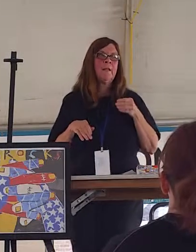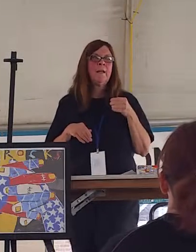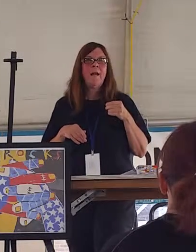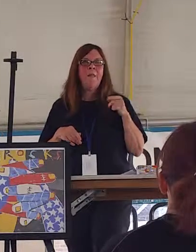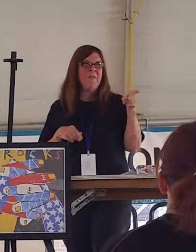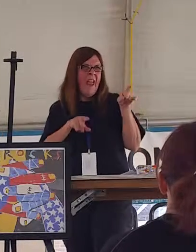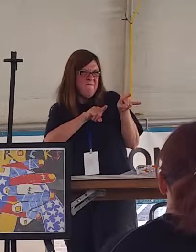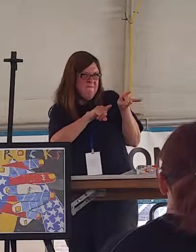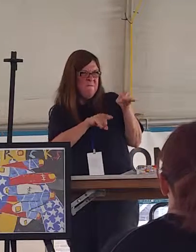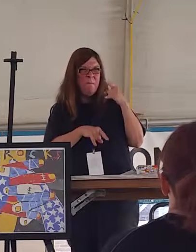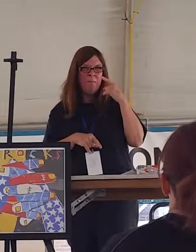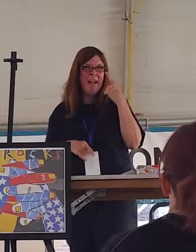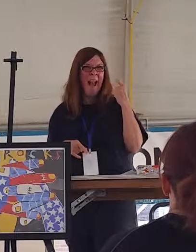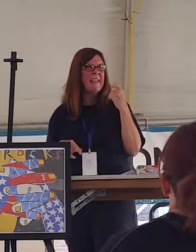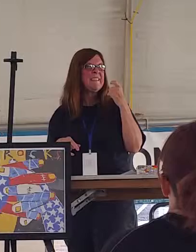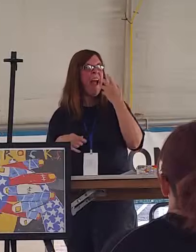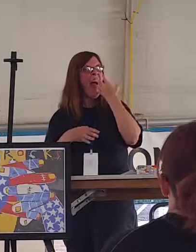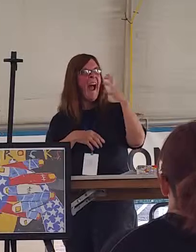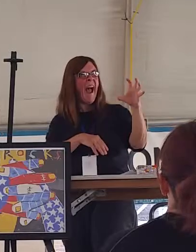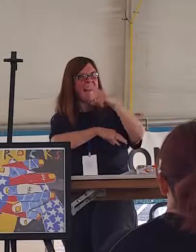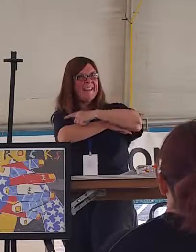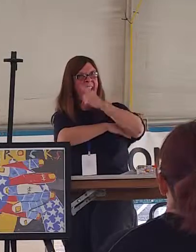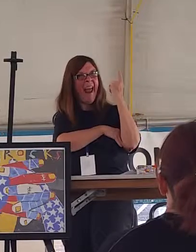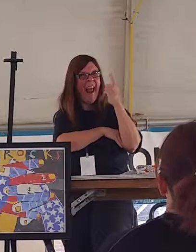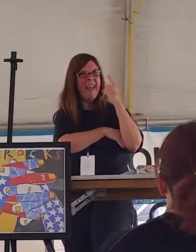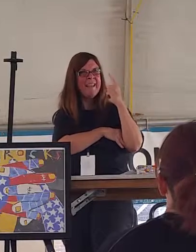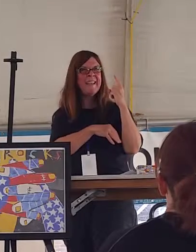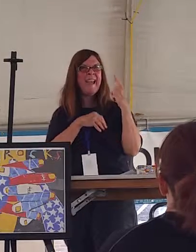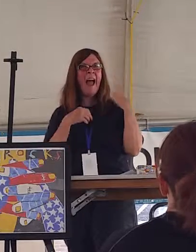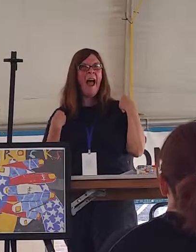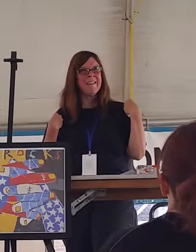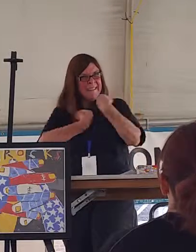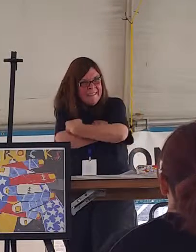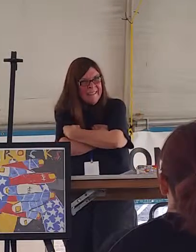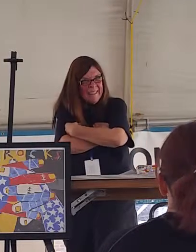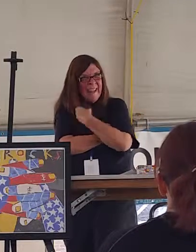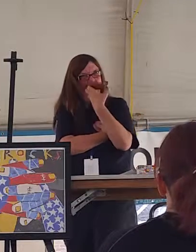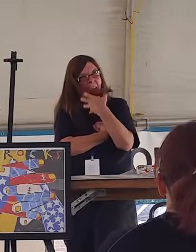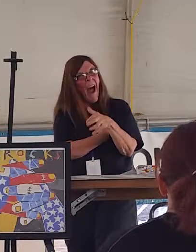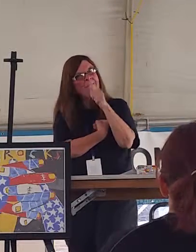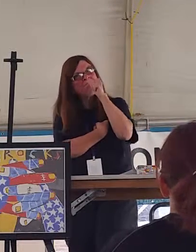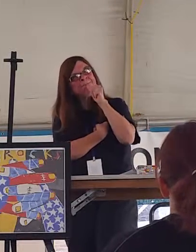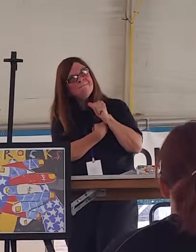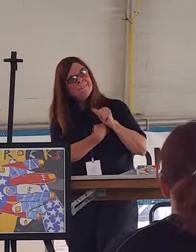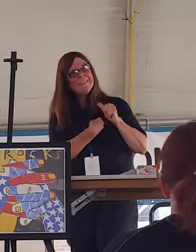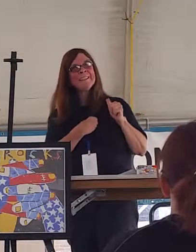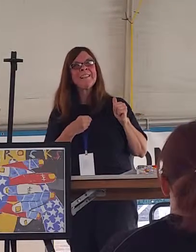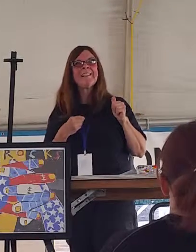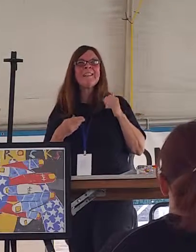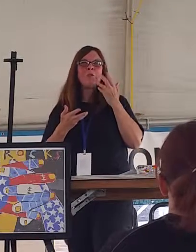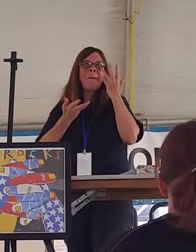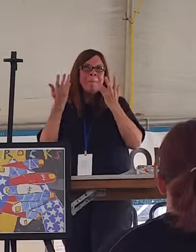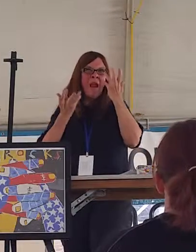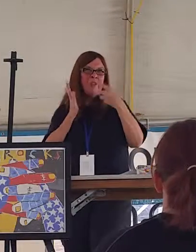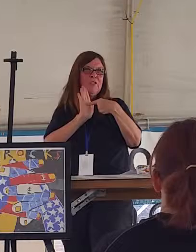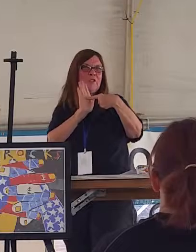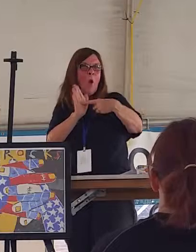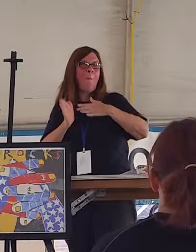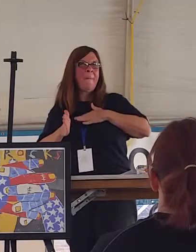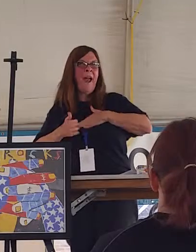show this. I didn't want to look different and be bullied. If it was a hot day, I still had my coat on because I was embarrassed and I didn't want